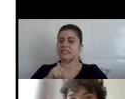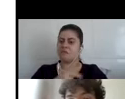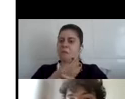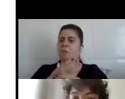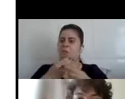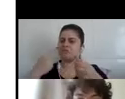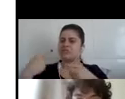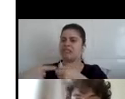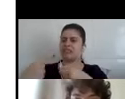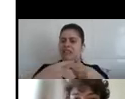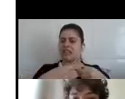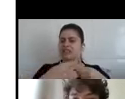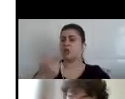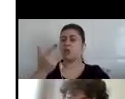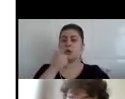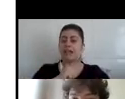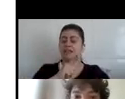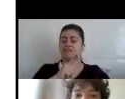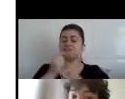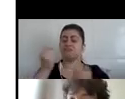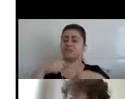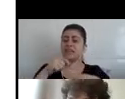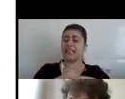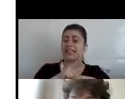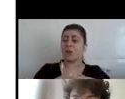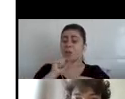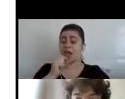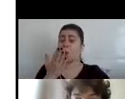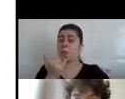the adequate, let's say, stability to guarantee always